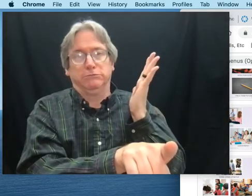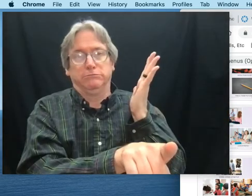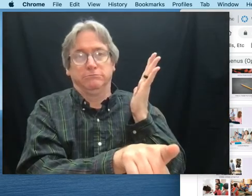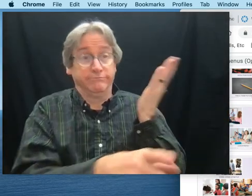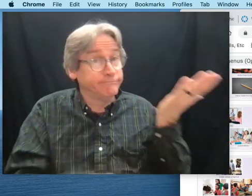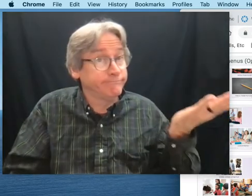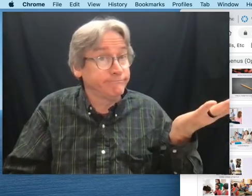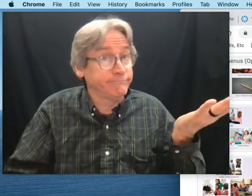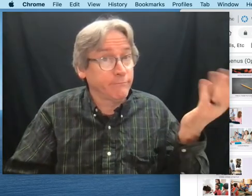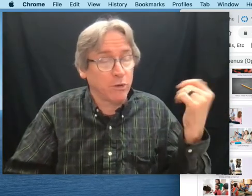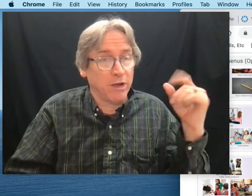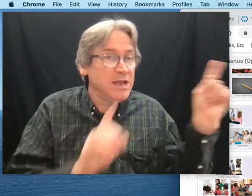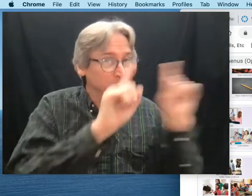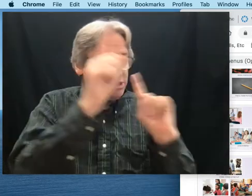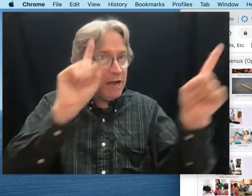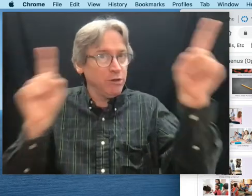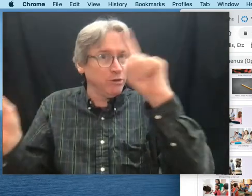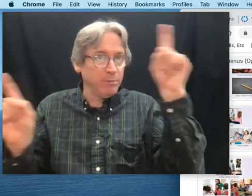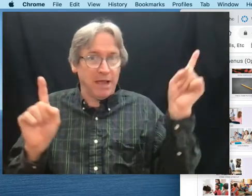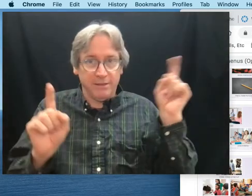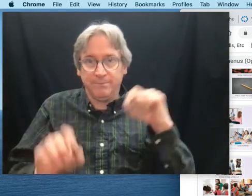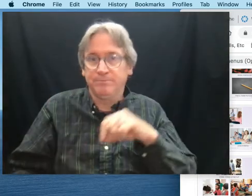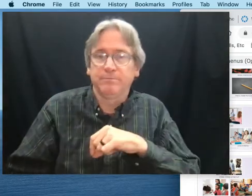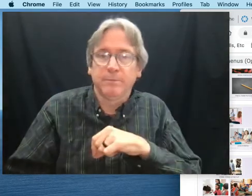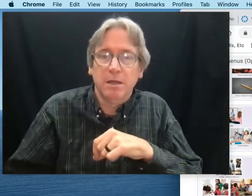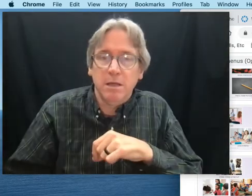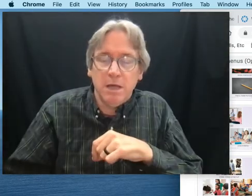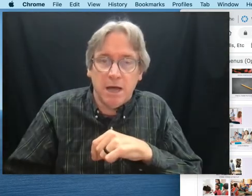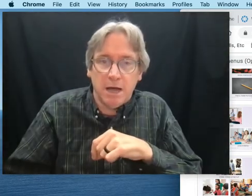Check. Okay. So see how you can apply them.